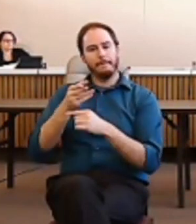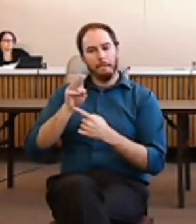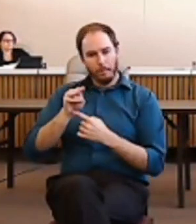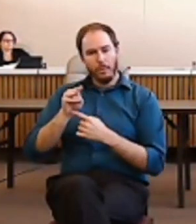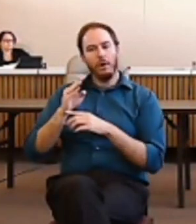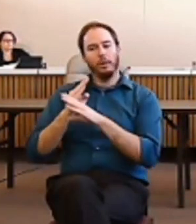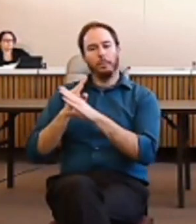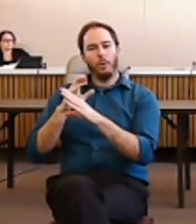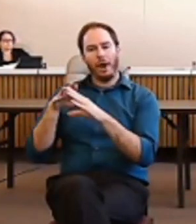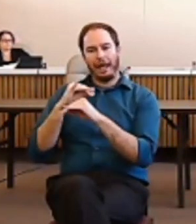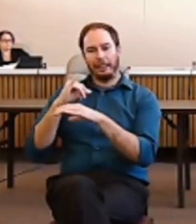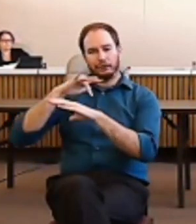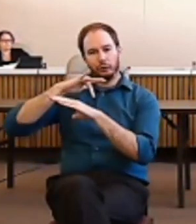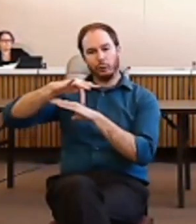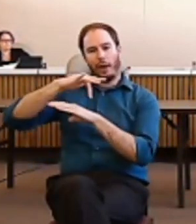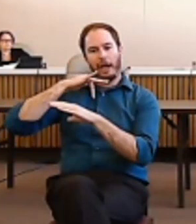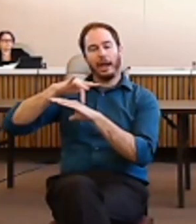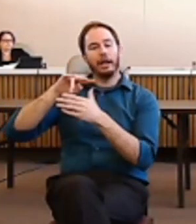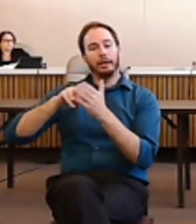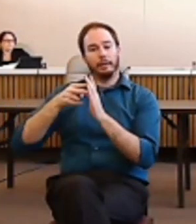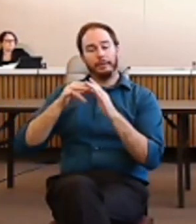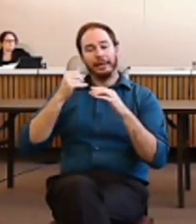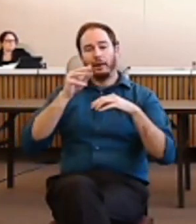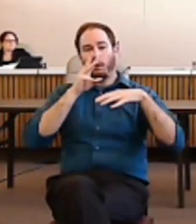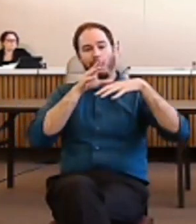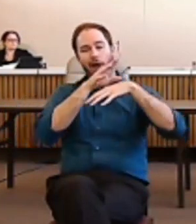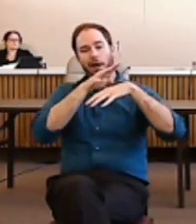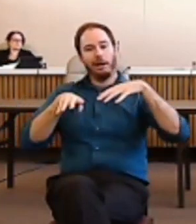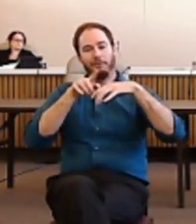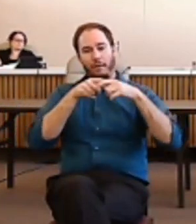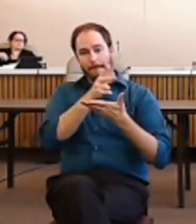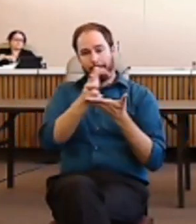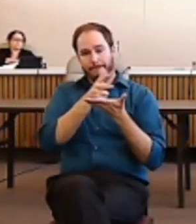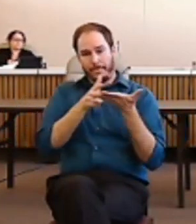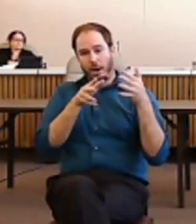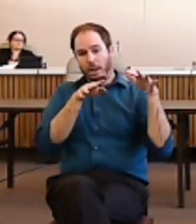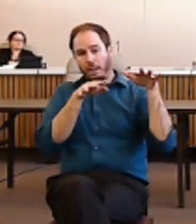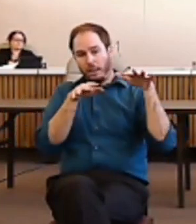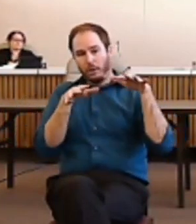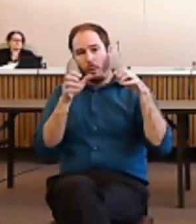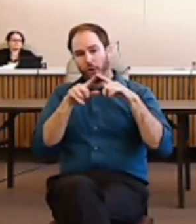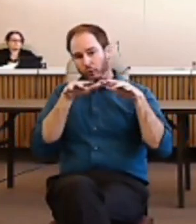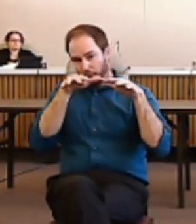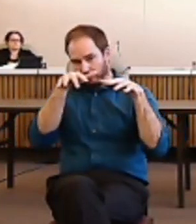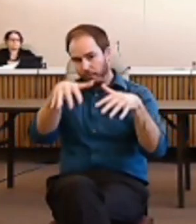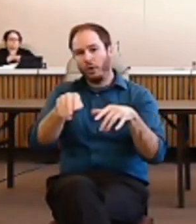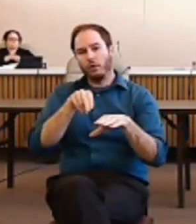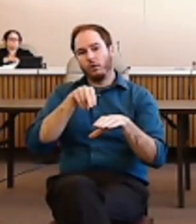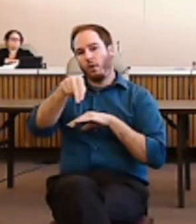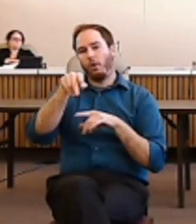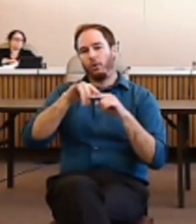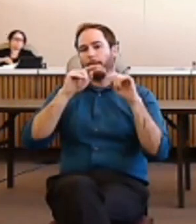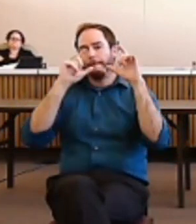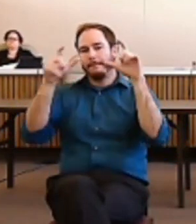before it, so that any runoff of the parking lot flows to the north into the pond. Yeah.